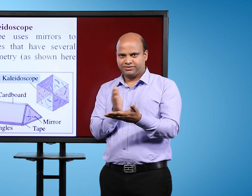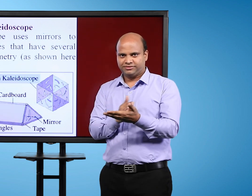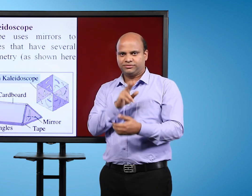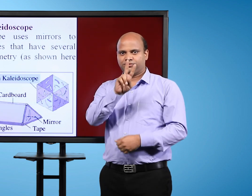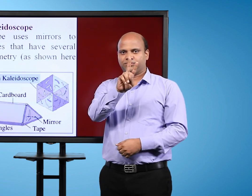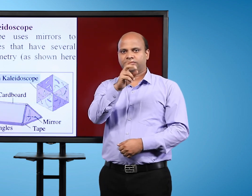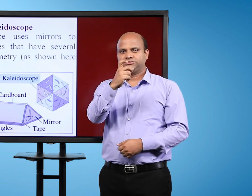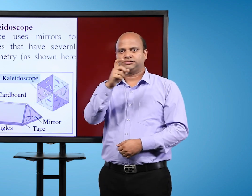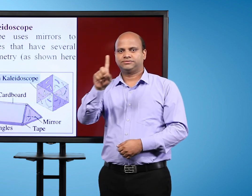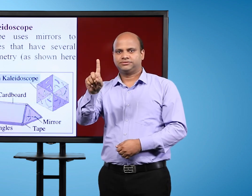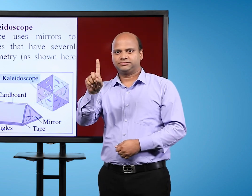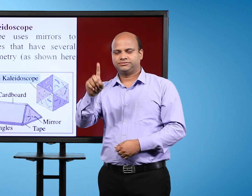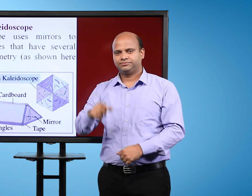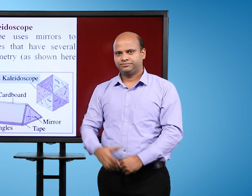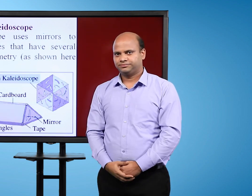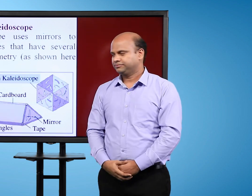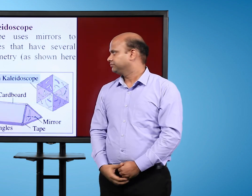Page 271.